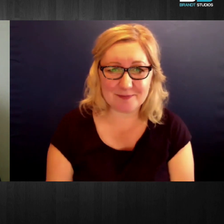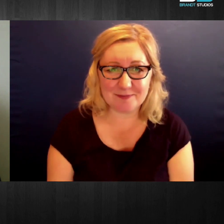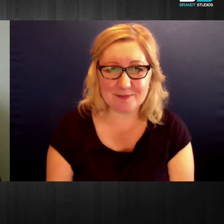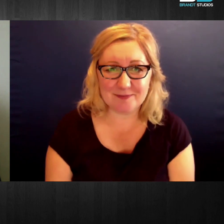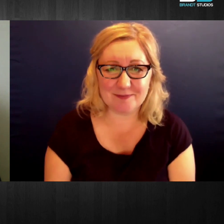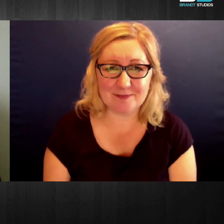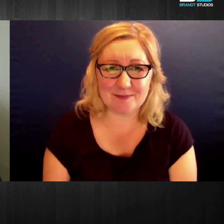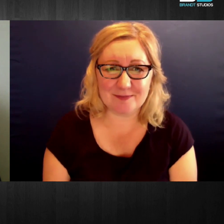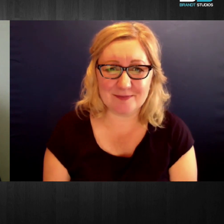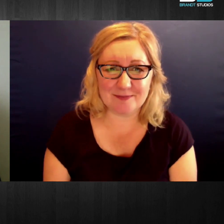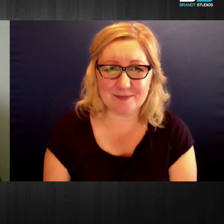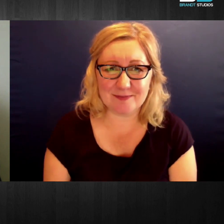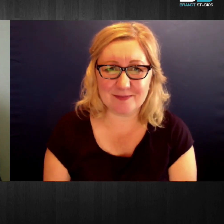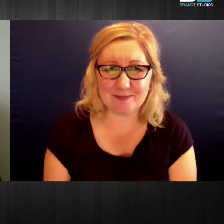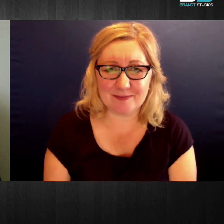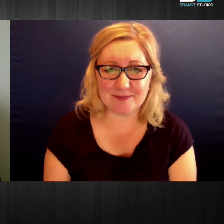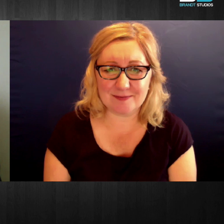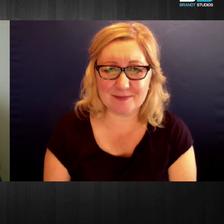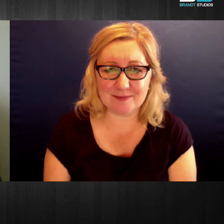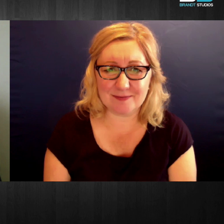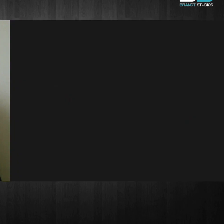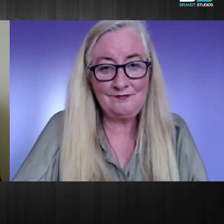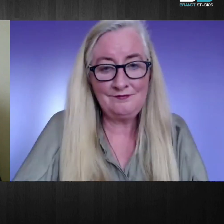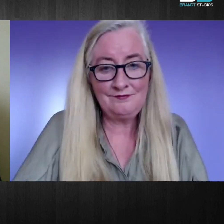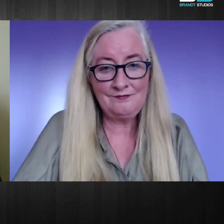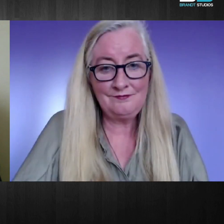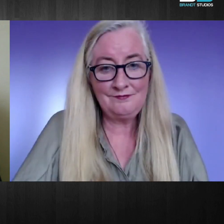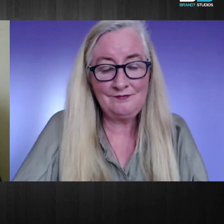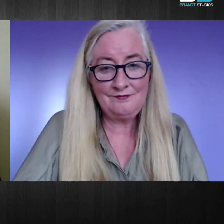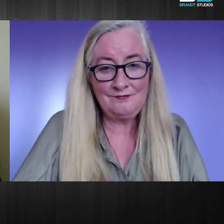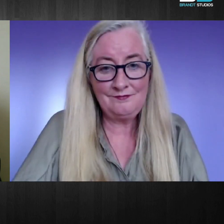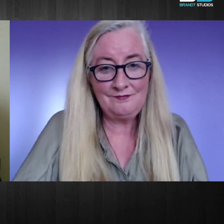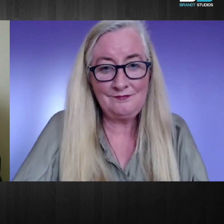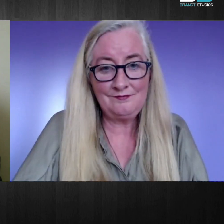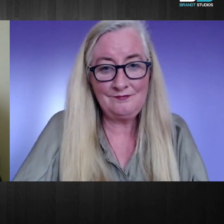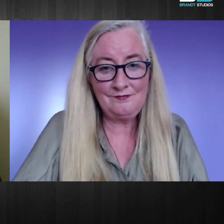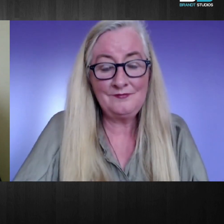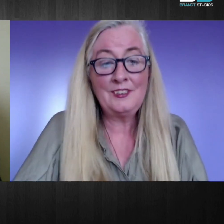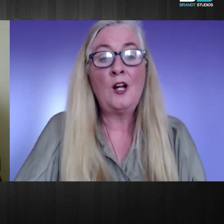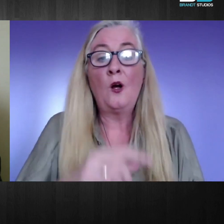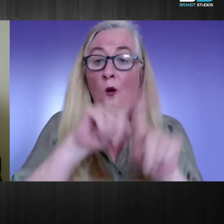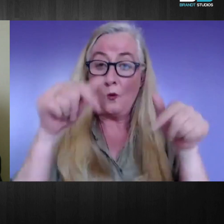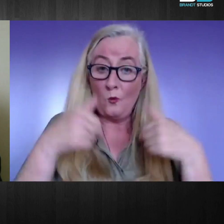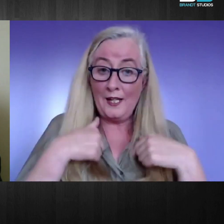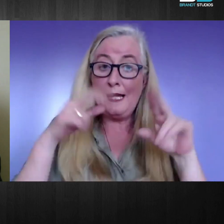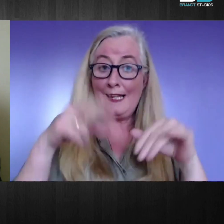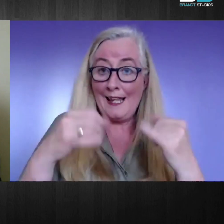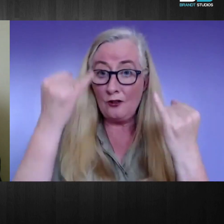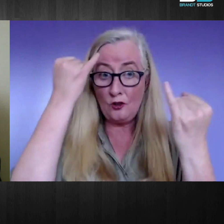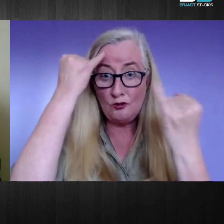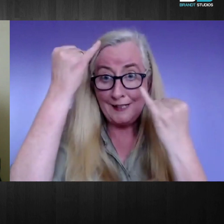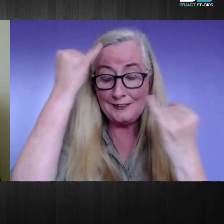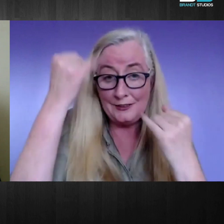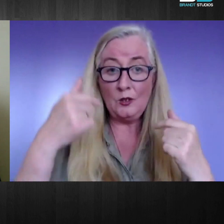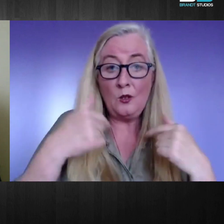other, and then the many, many ways that we can all be creative. Even for people like me who couldn't carry a tune to save my life, there's a role